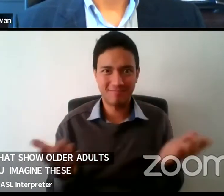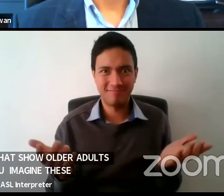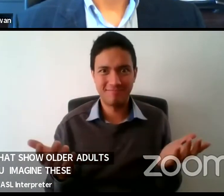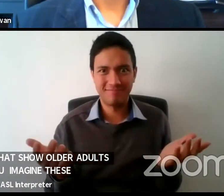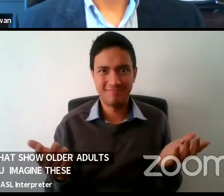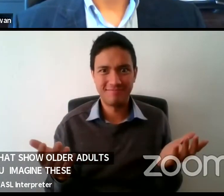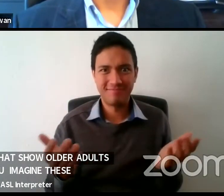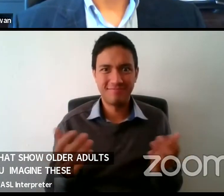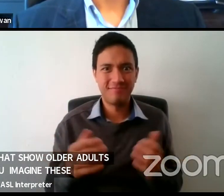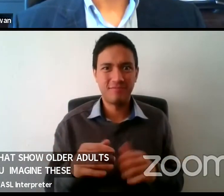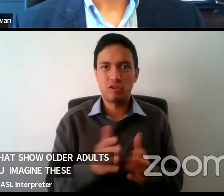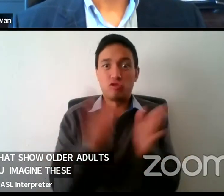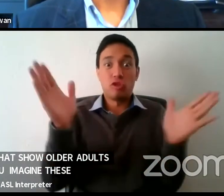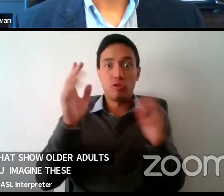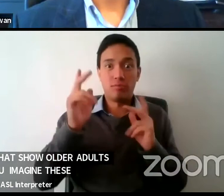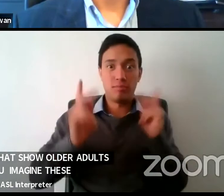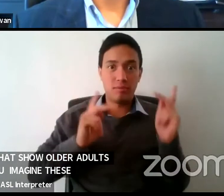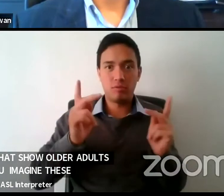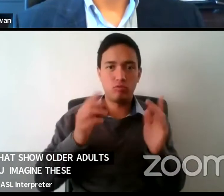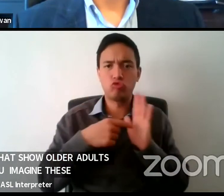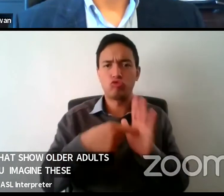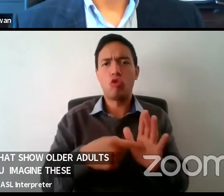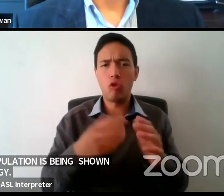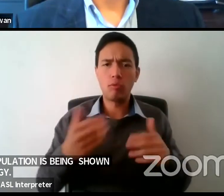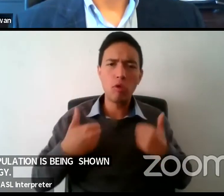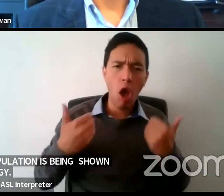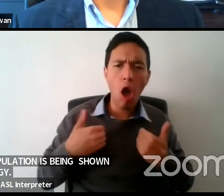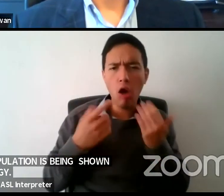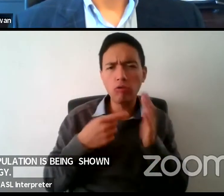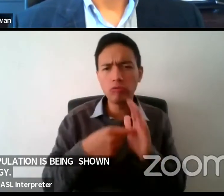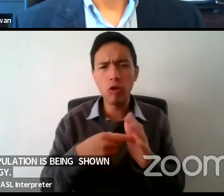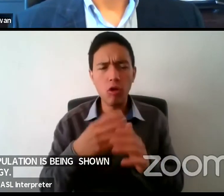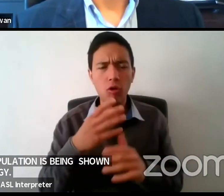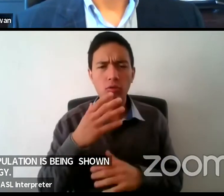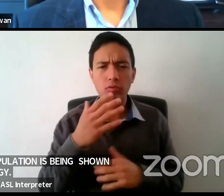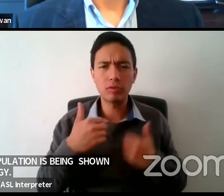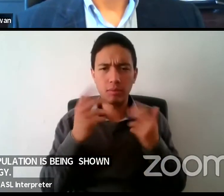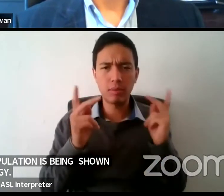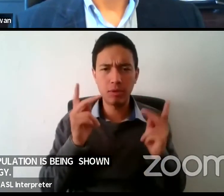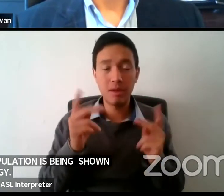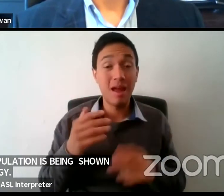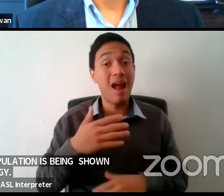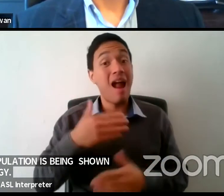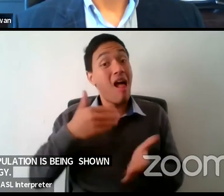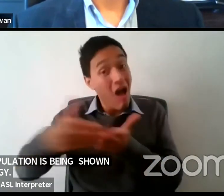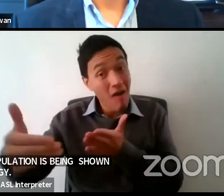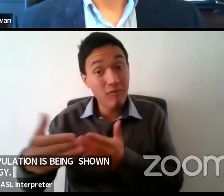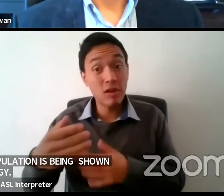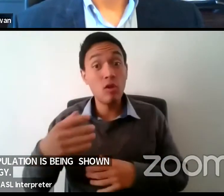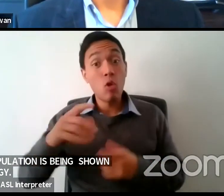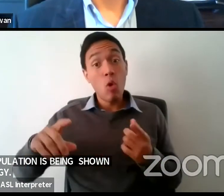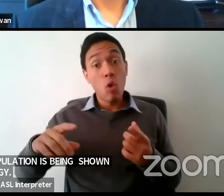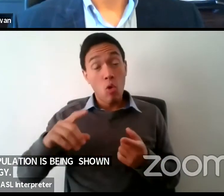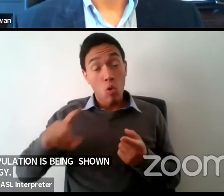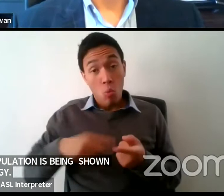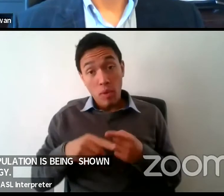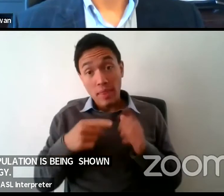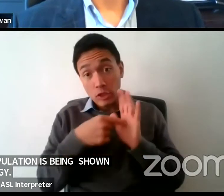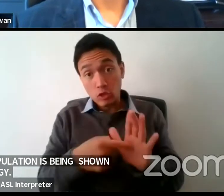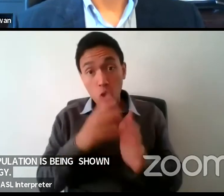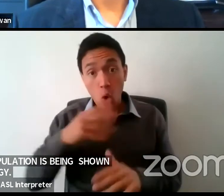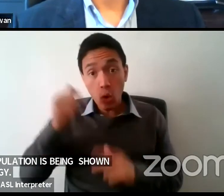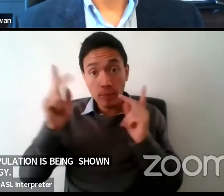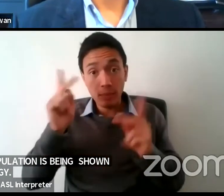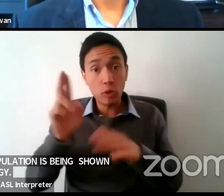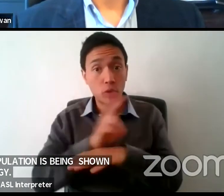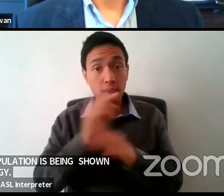being shown with technology. And most of those images are actually showing older adults being helpless or being helped by somebody else. Think